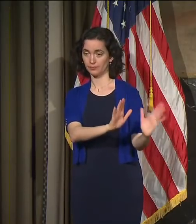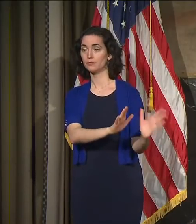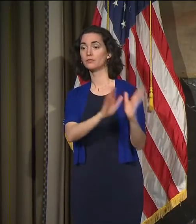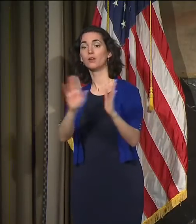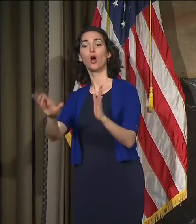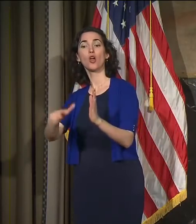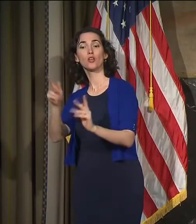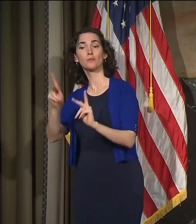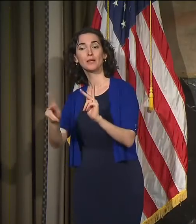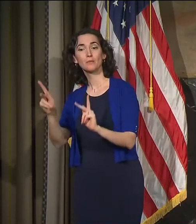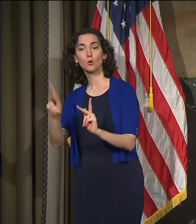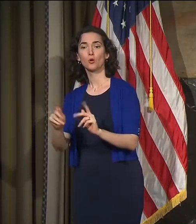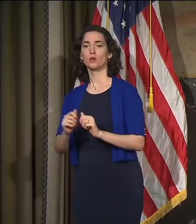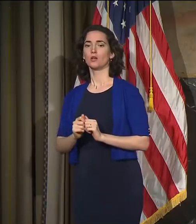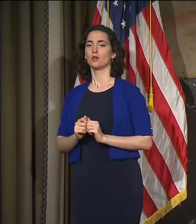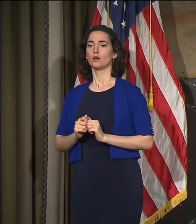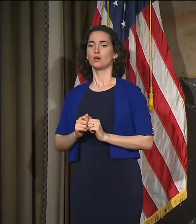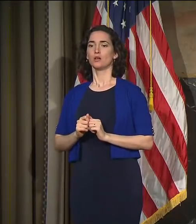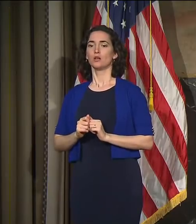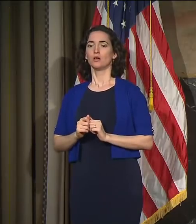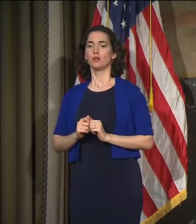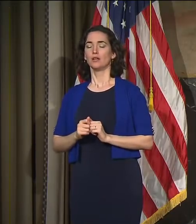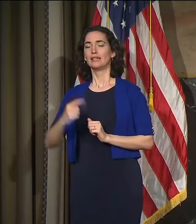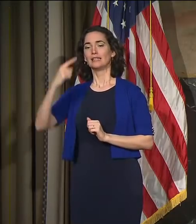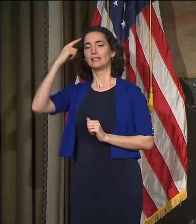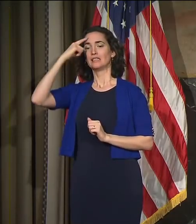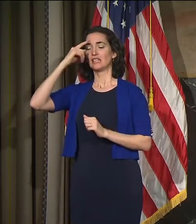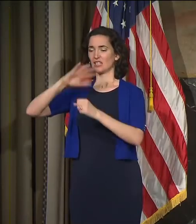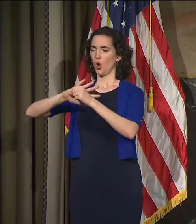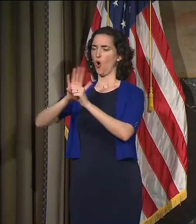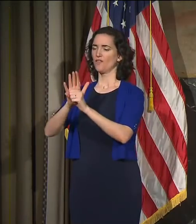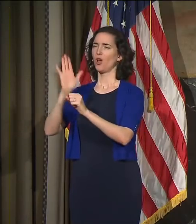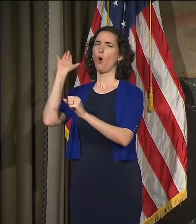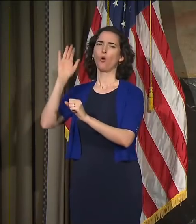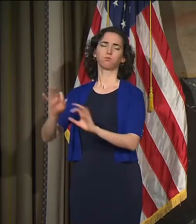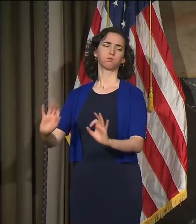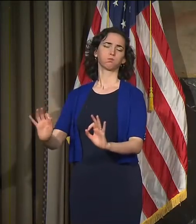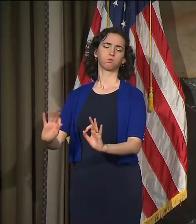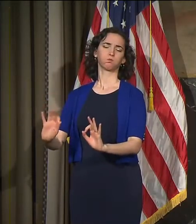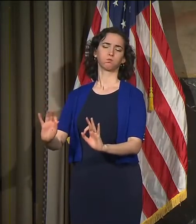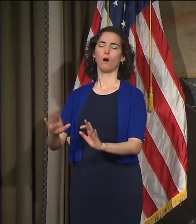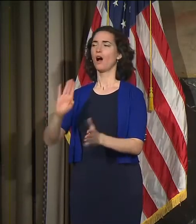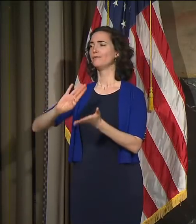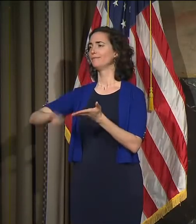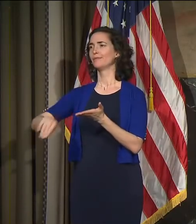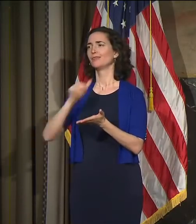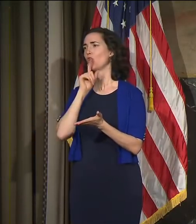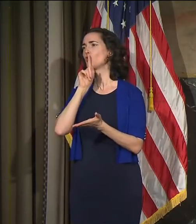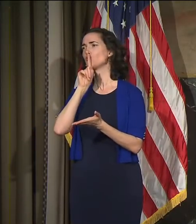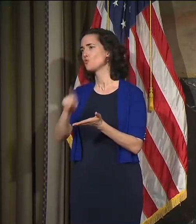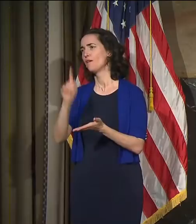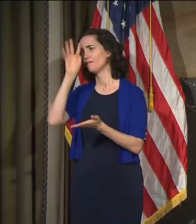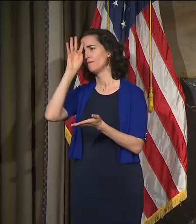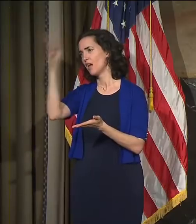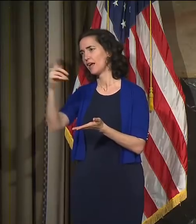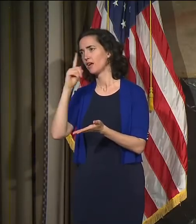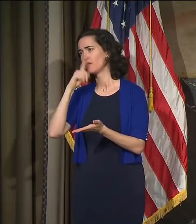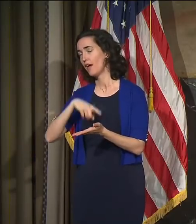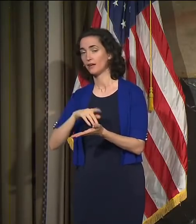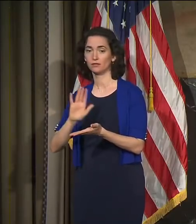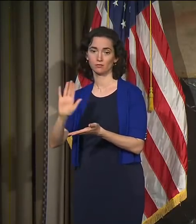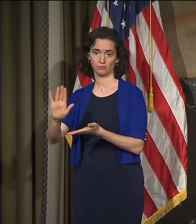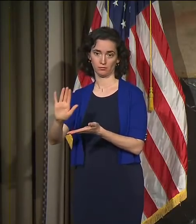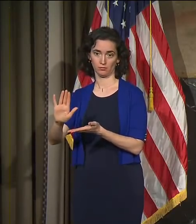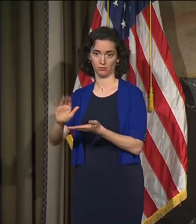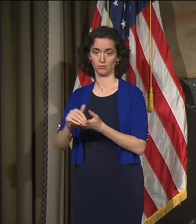for whatever reason, have sought to minimize the seriousness of this disease or to dismiss it outright. If